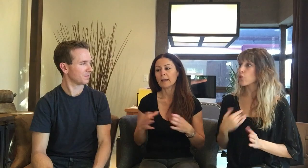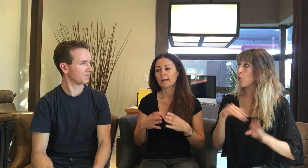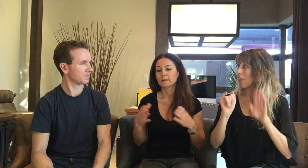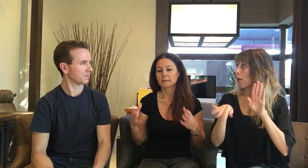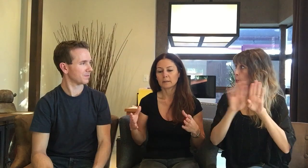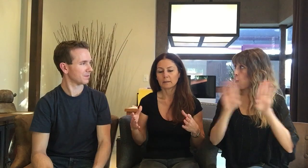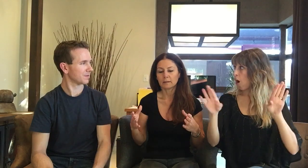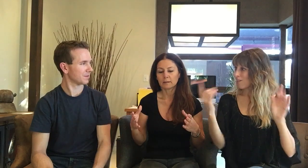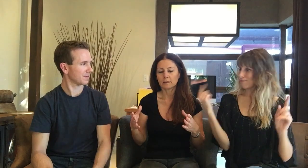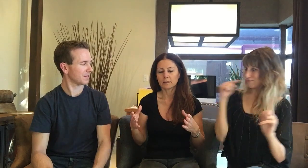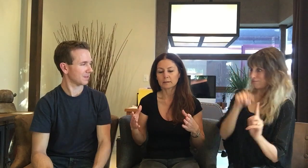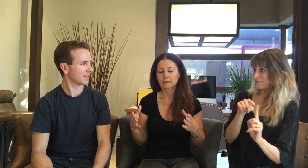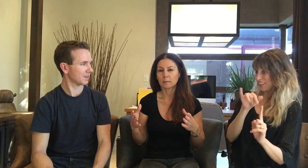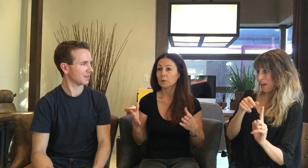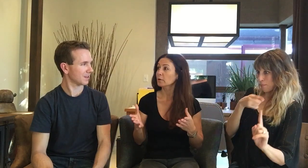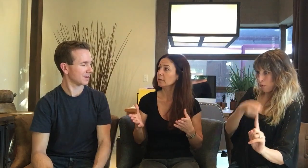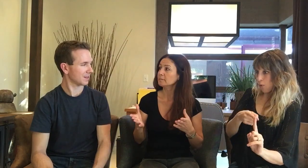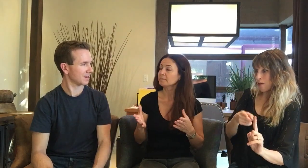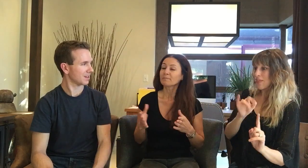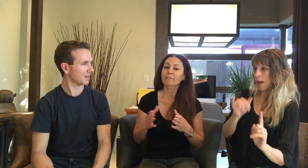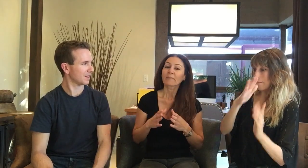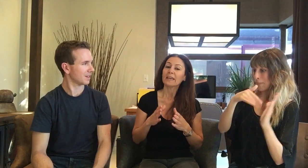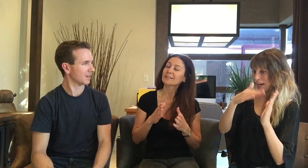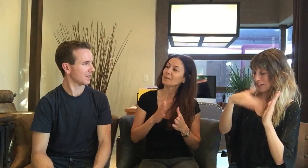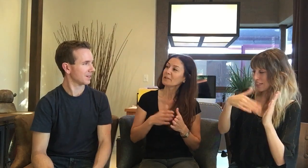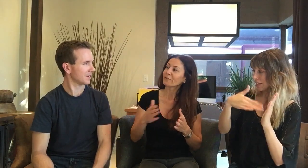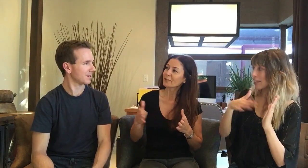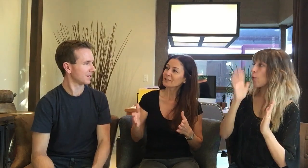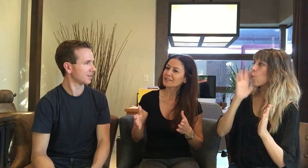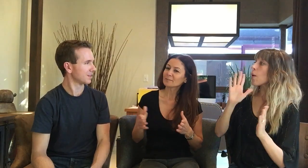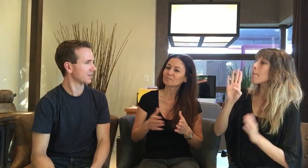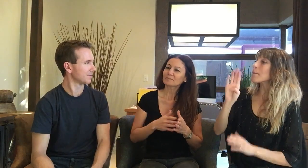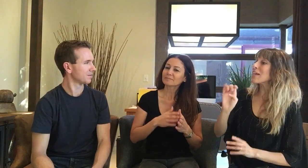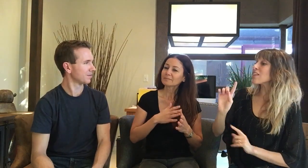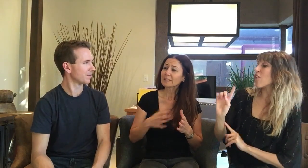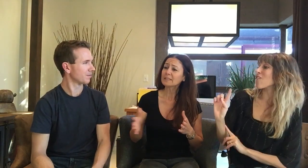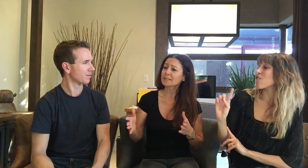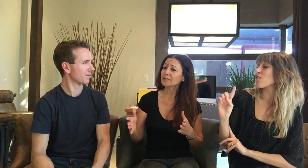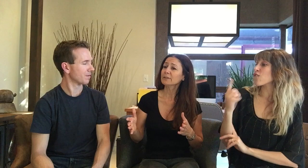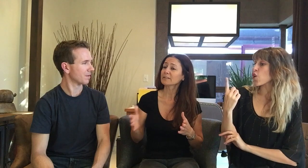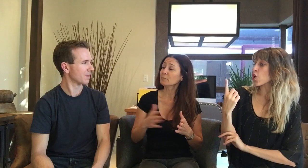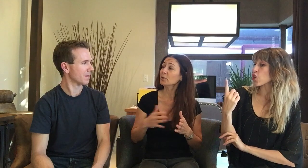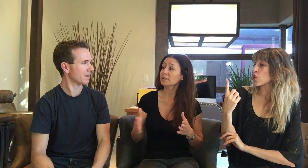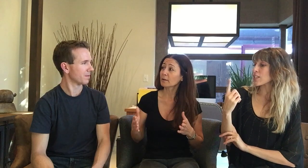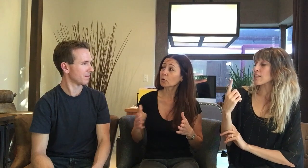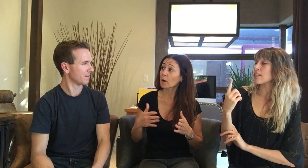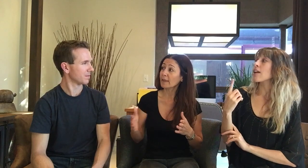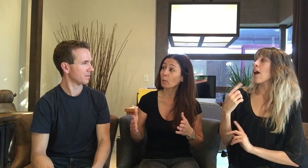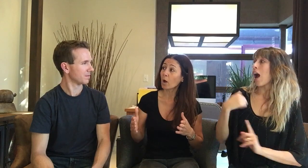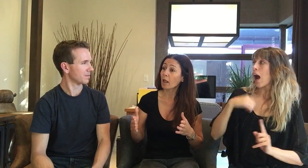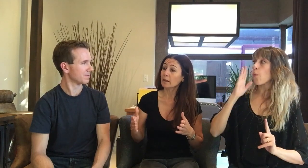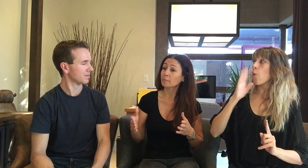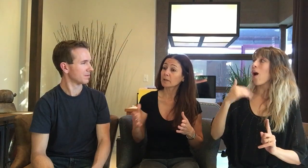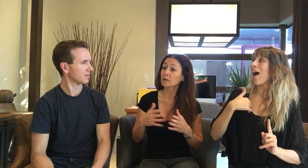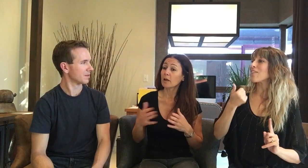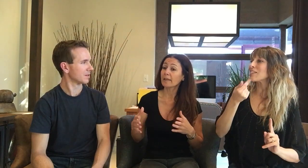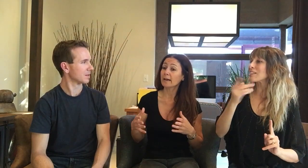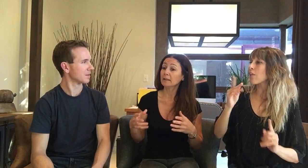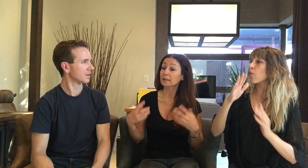and this mural, it's going to be the first in a series of murals that will go on that wall. I'm going to call that a